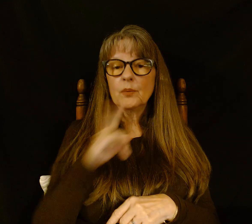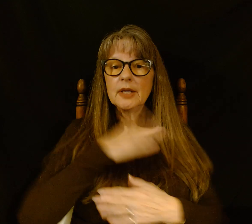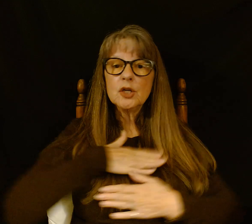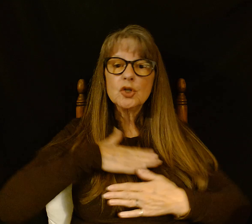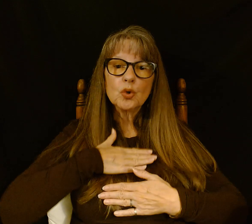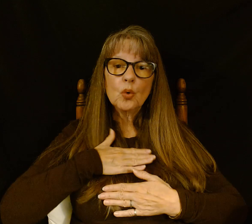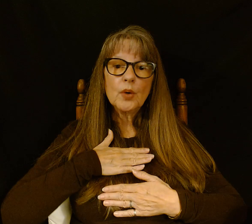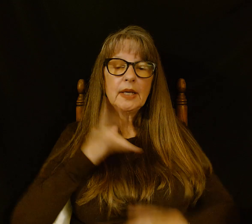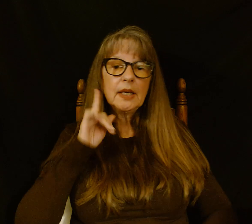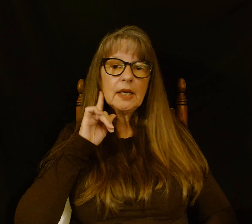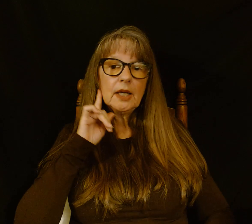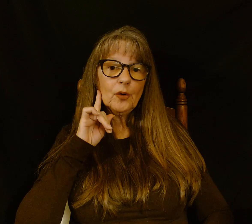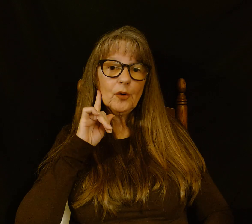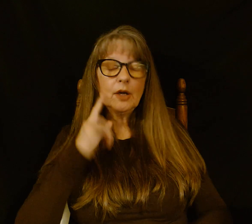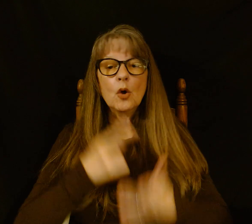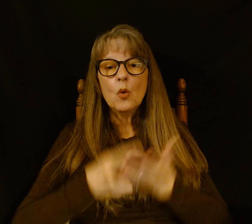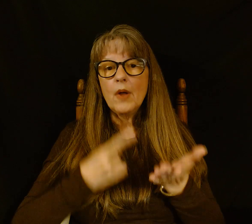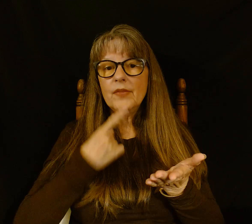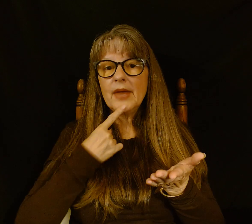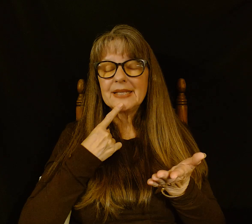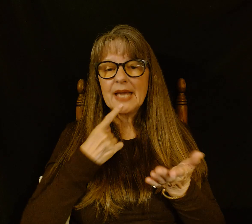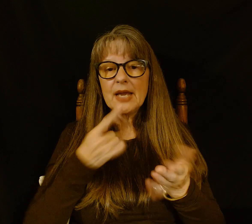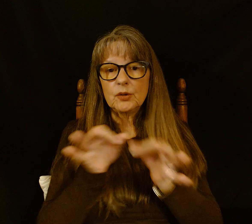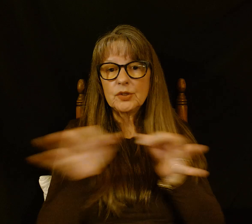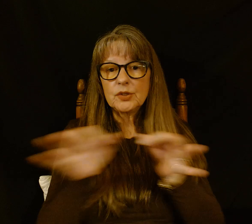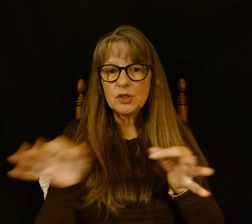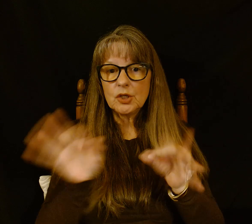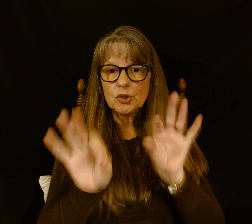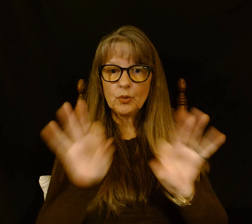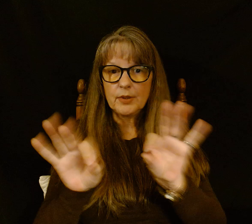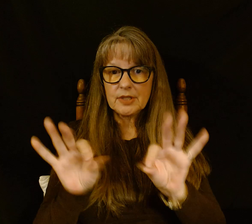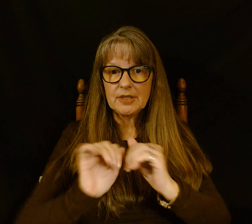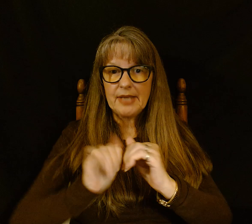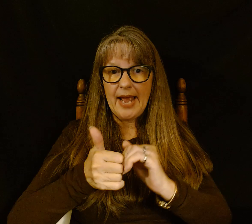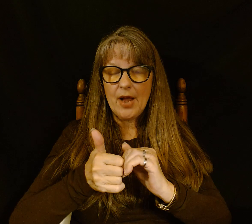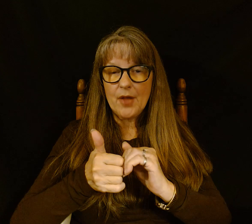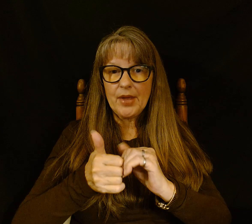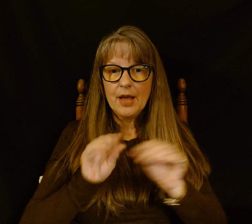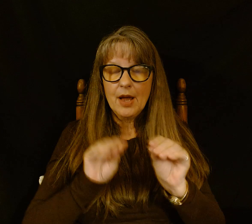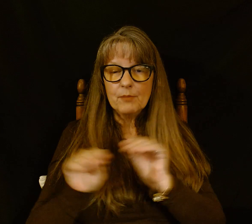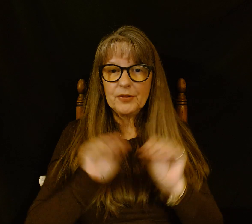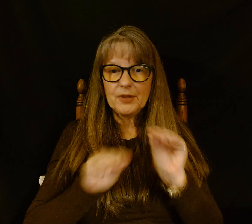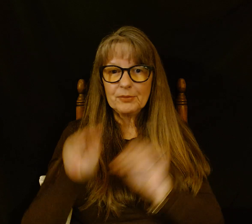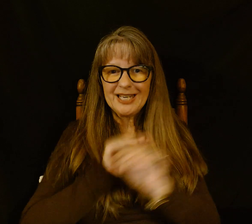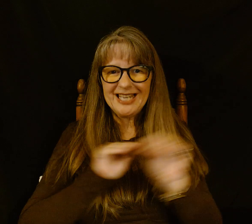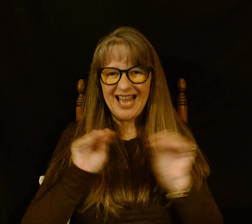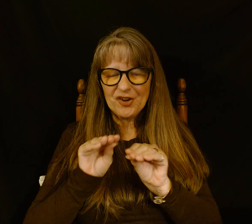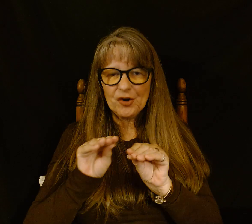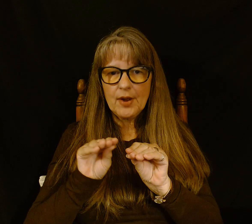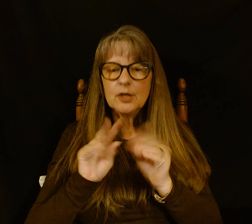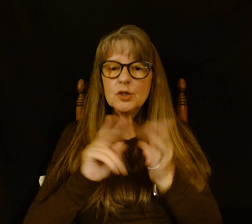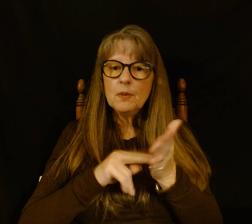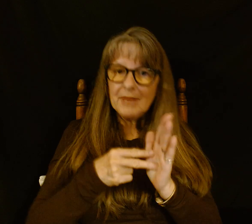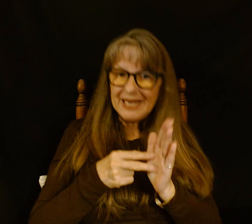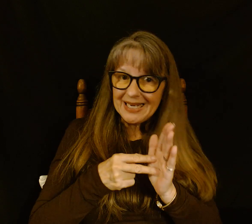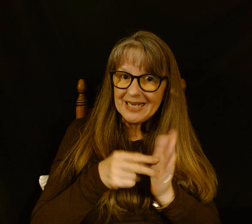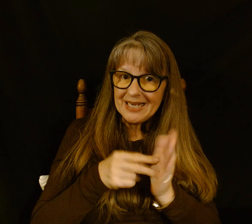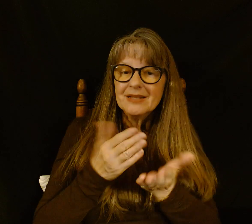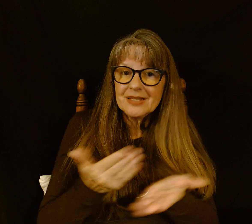really enjoy hearing what they say, their sentence choices, and how they put them together. to mean